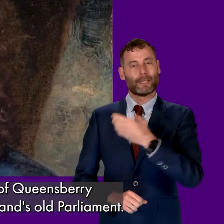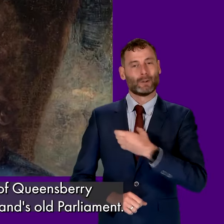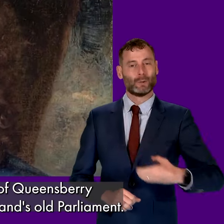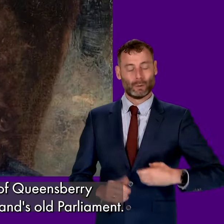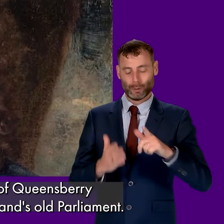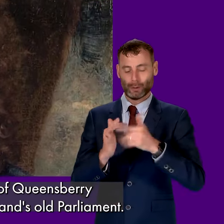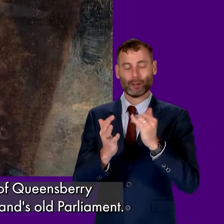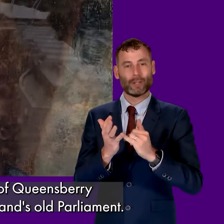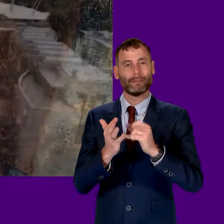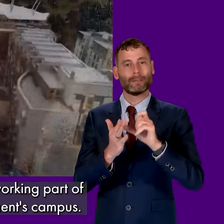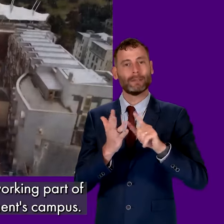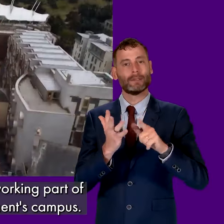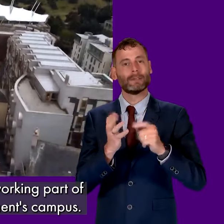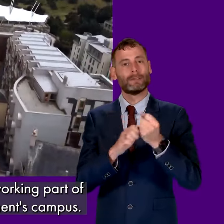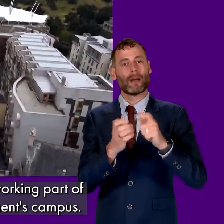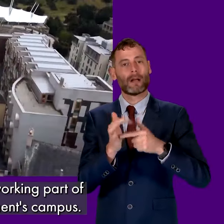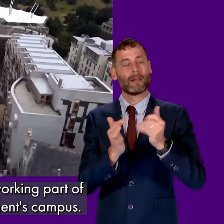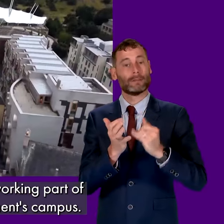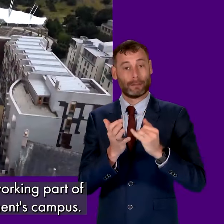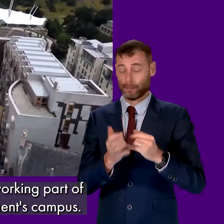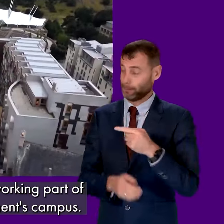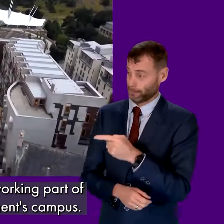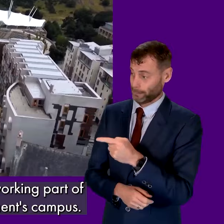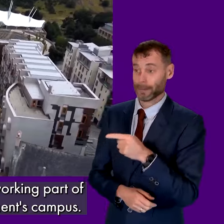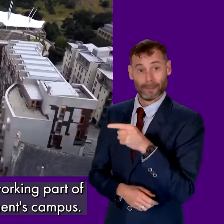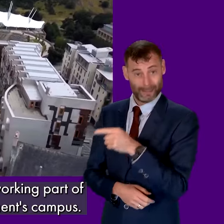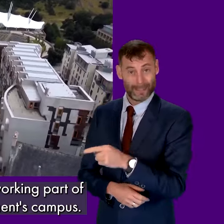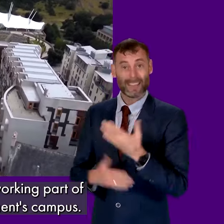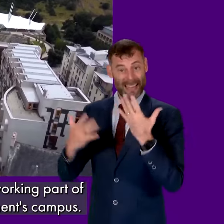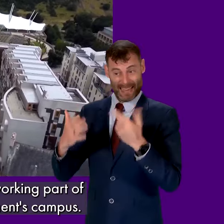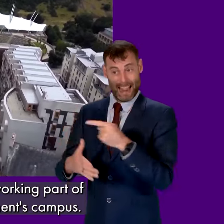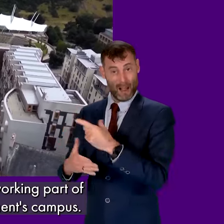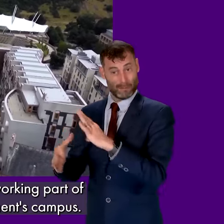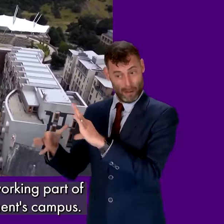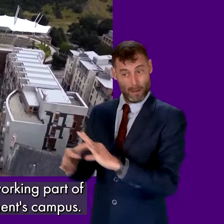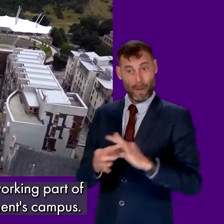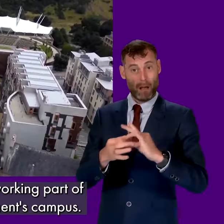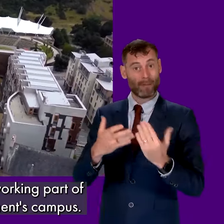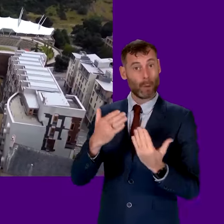Scotland's old Parliament. It now forms a working part of this new Parliament's campus.